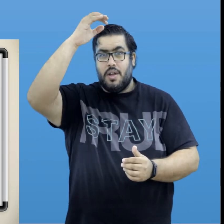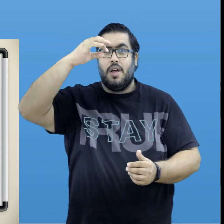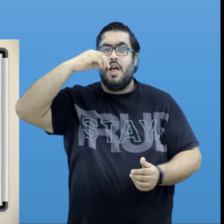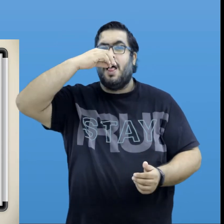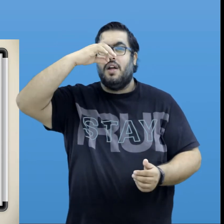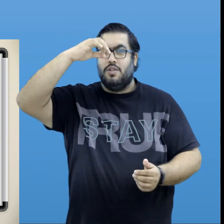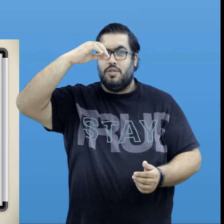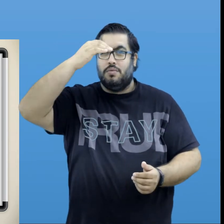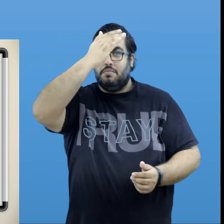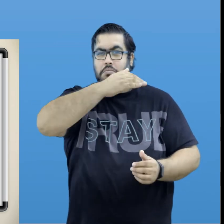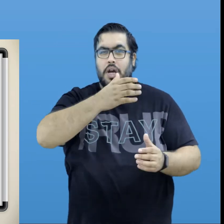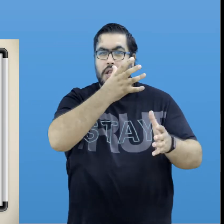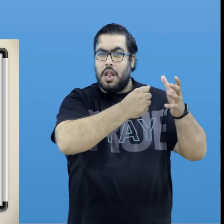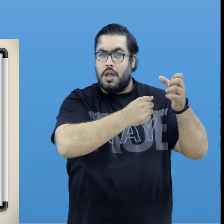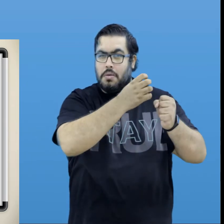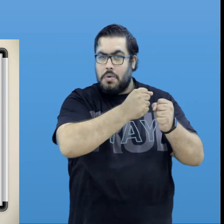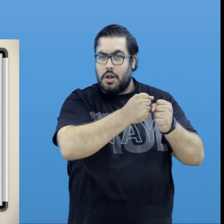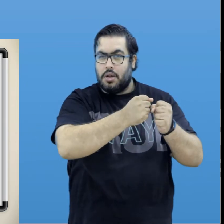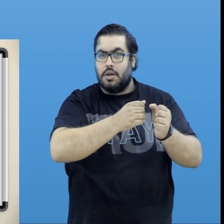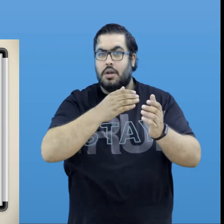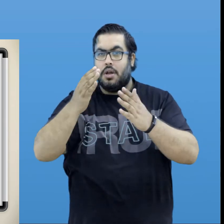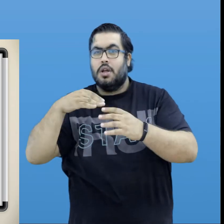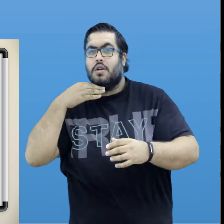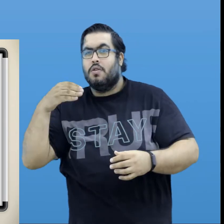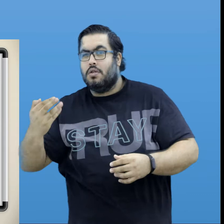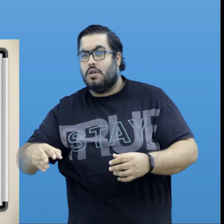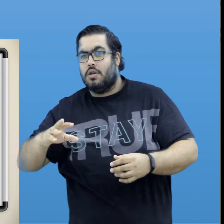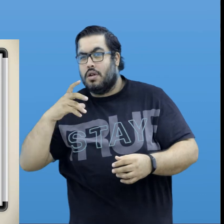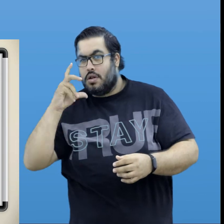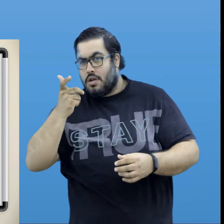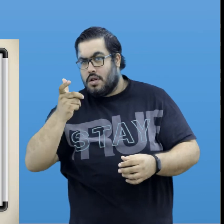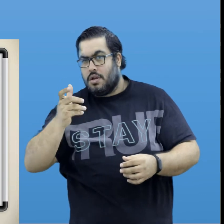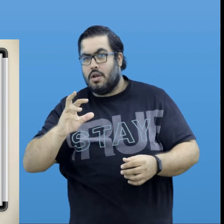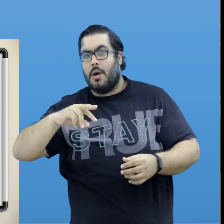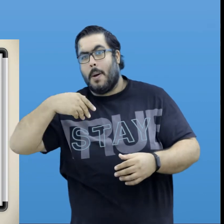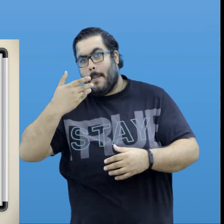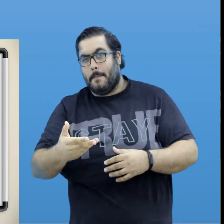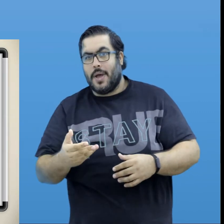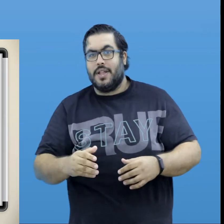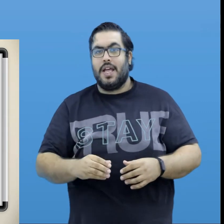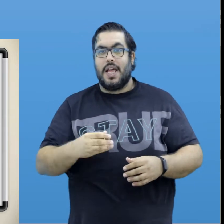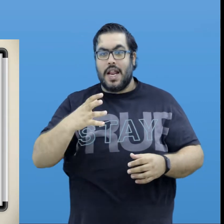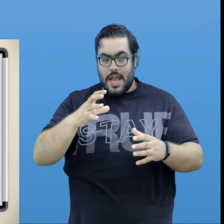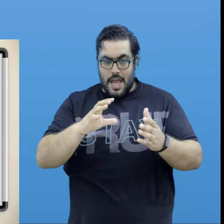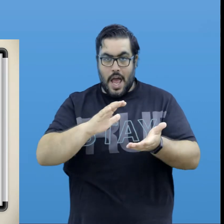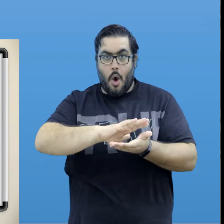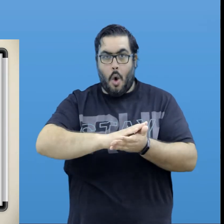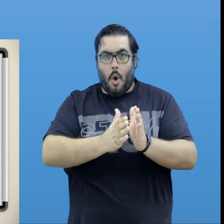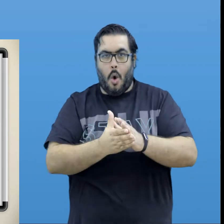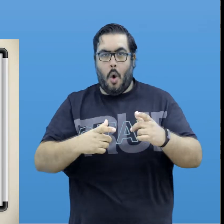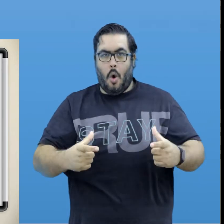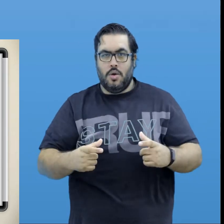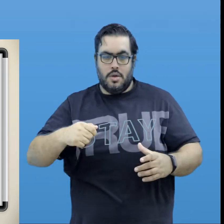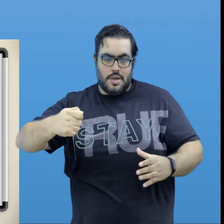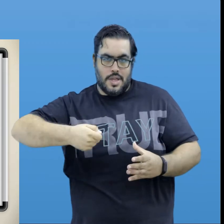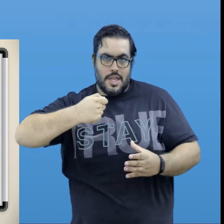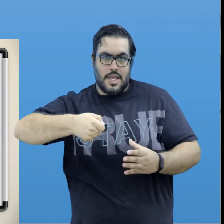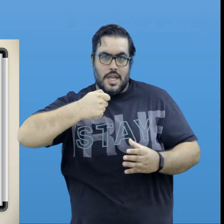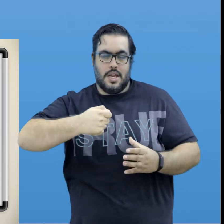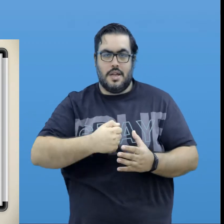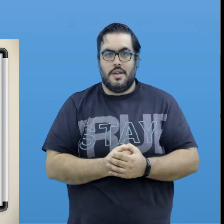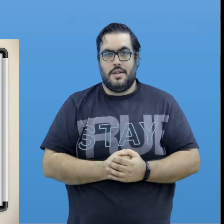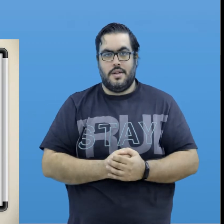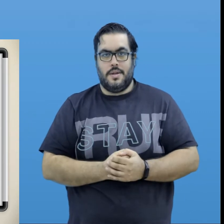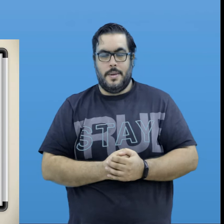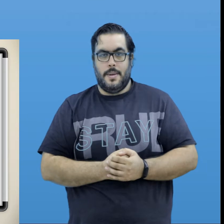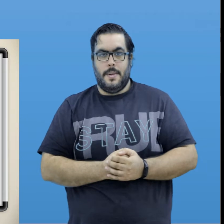your books to page 4 in the workbook, and let's look at this paragraph about vitamins.